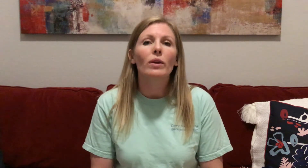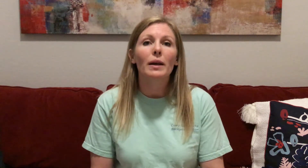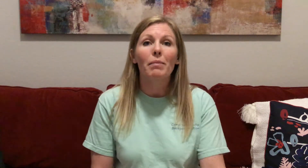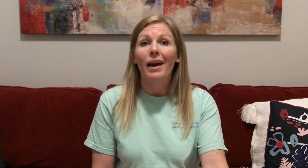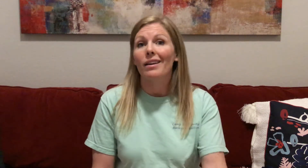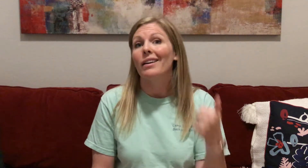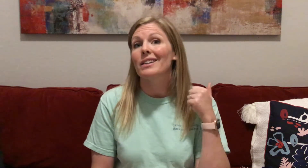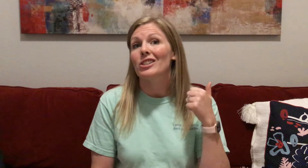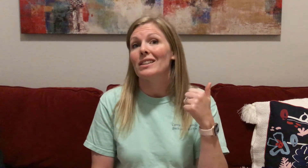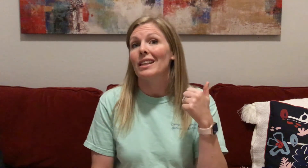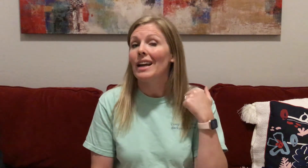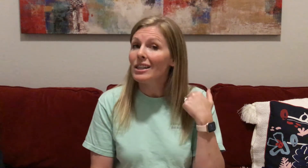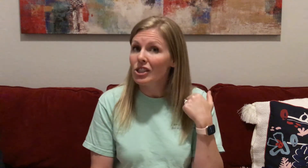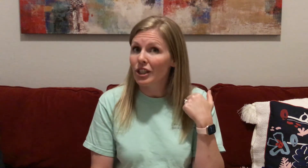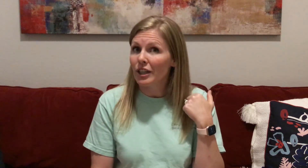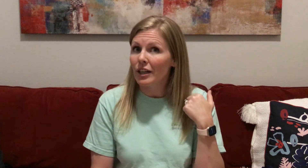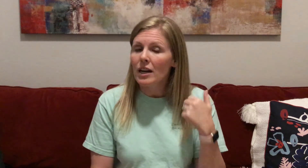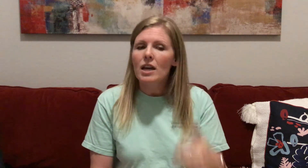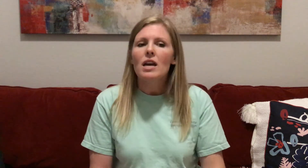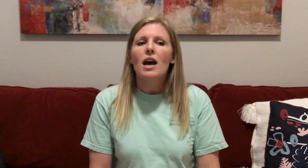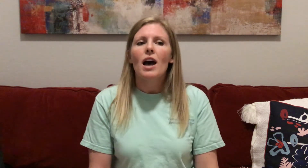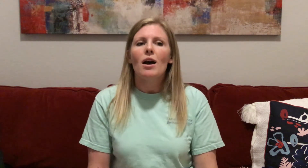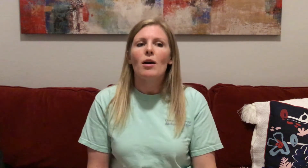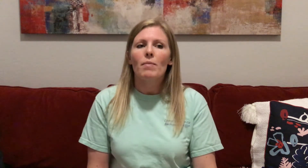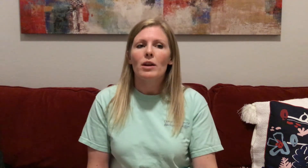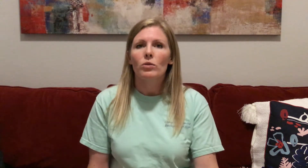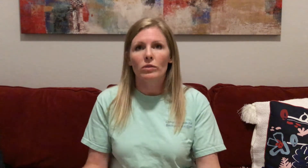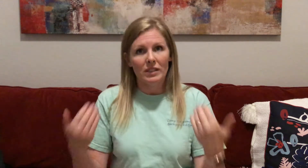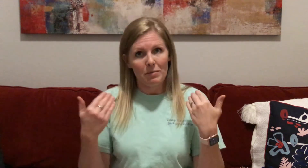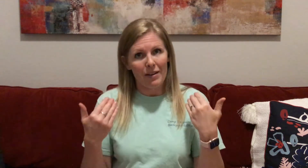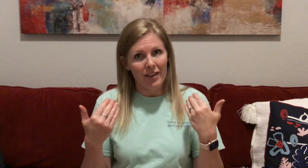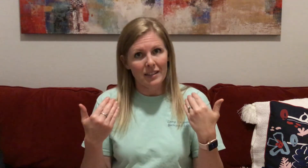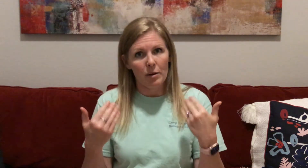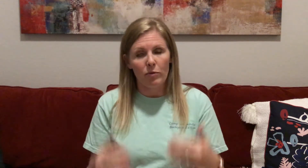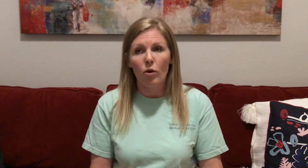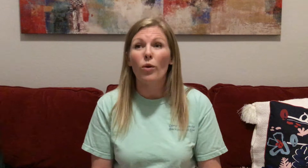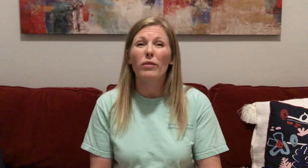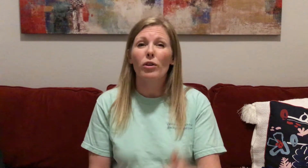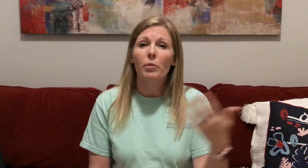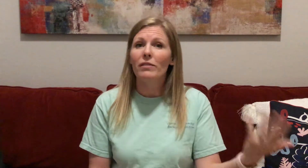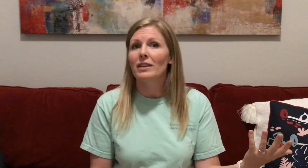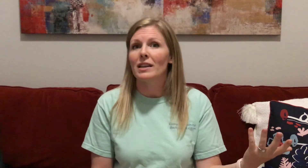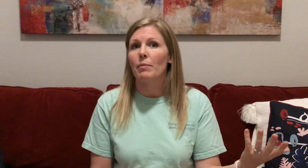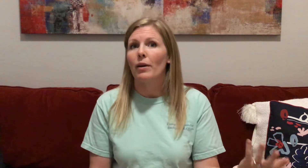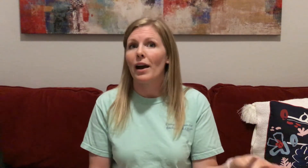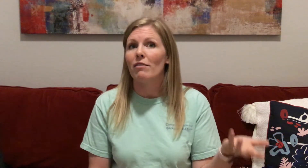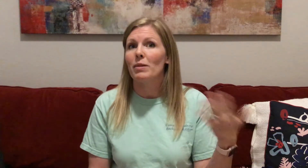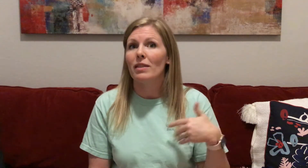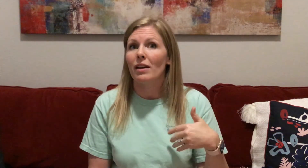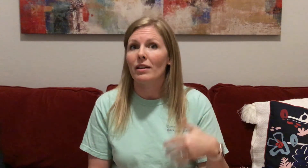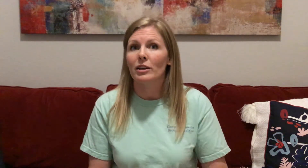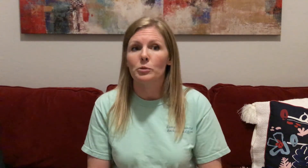Sanguinity Backyard Edition last year, you will see my face there before, or if you're a previous camper, I have been there in years